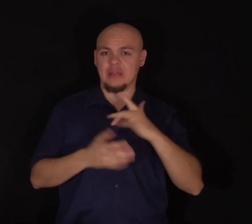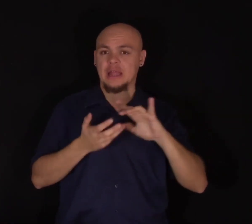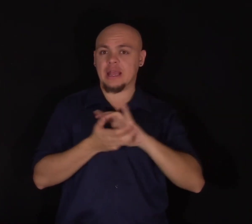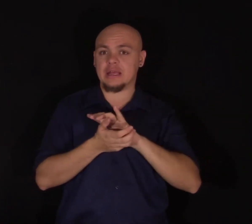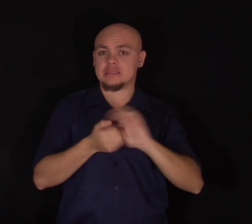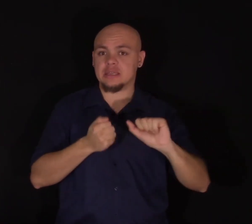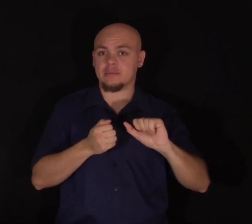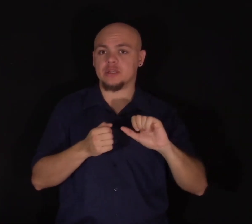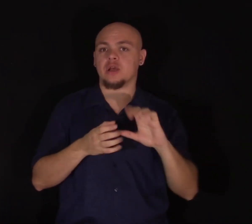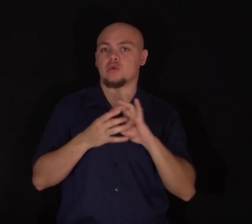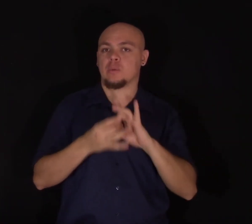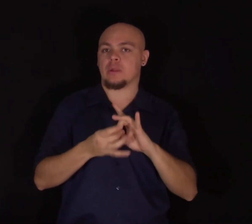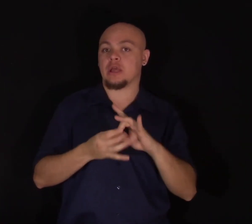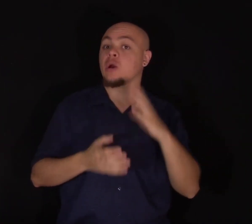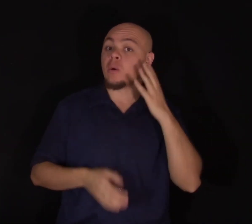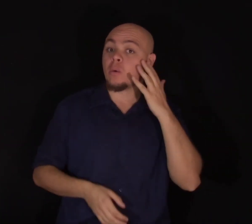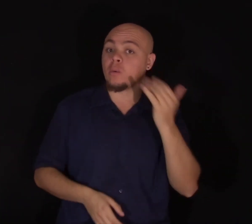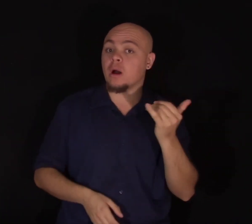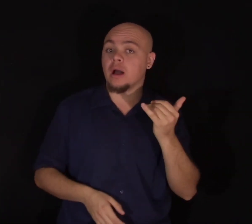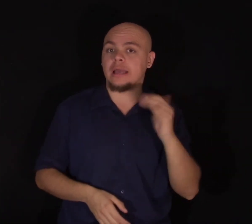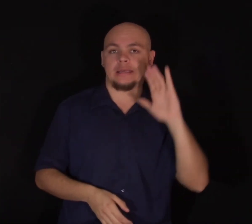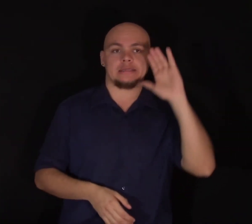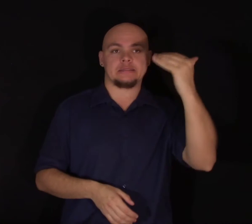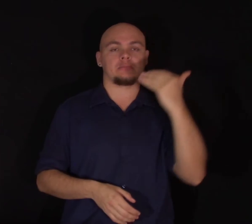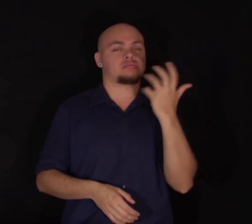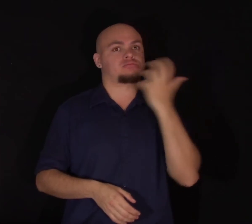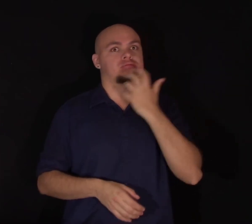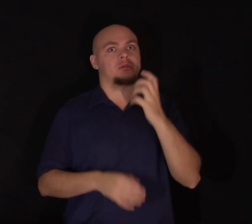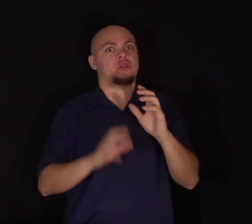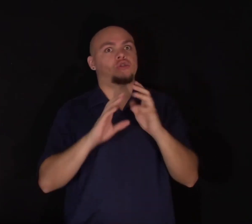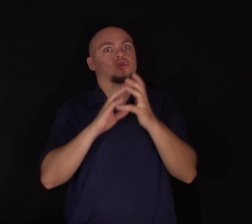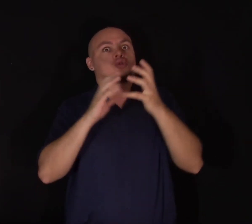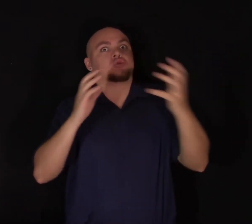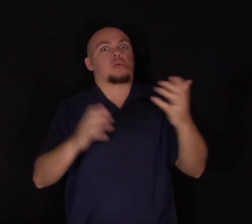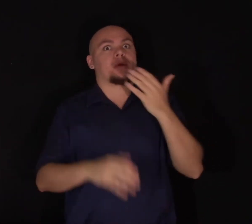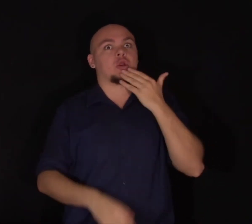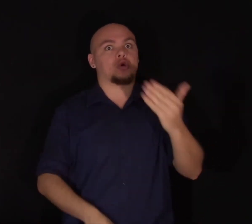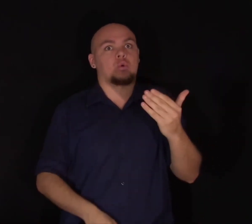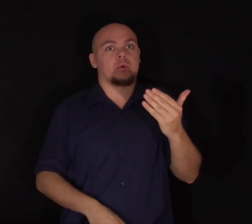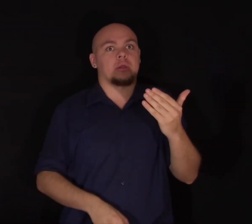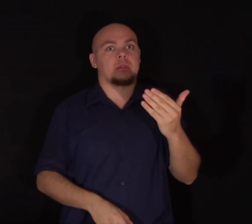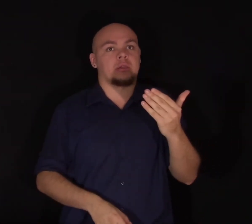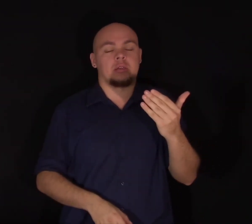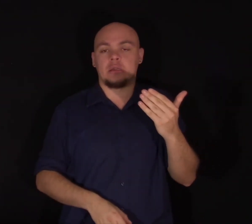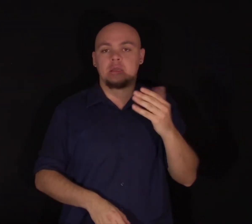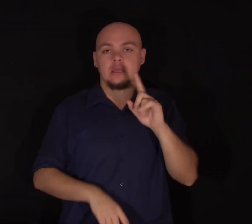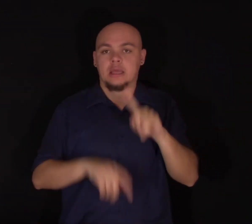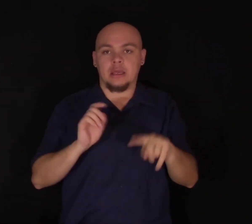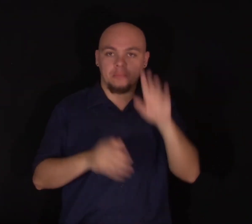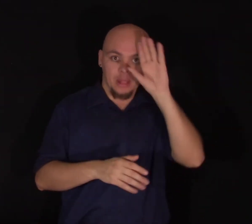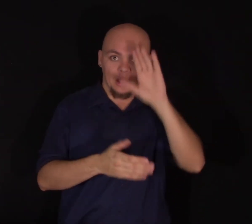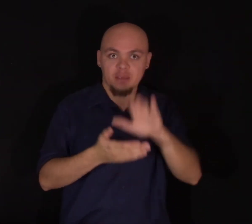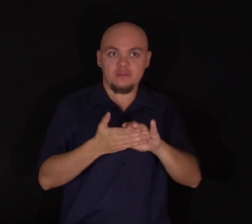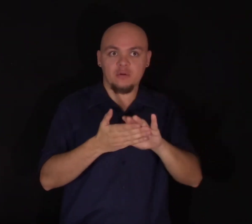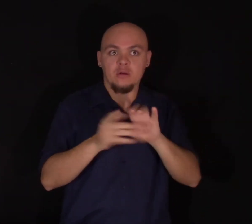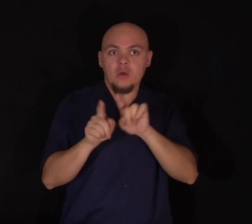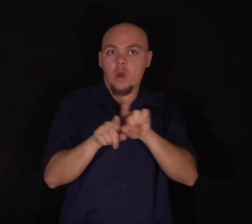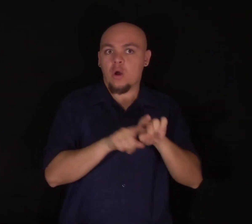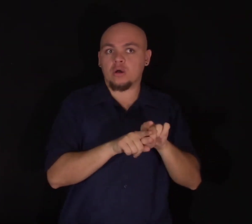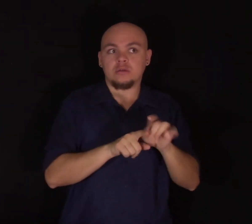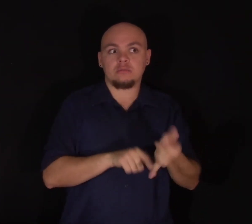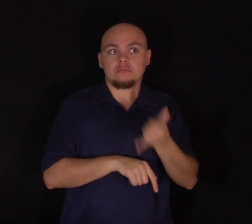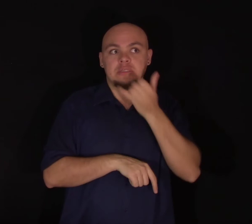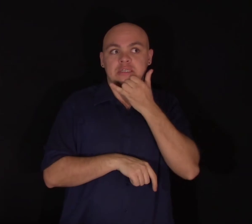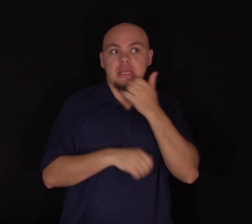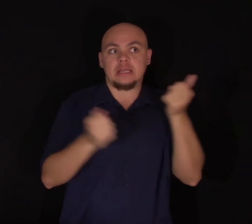the relationship because it seems way too good to be true, while at the same time being terrified of making a